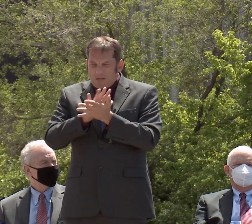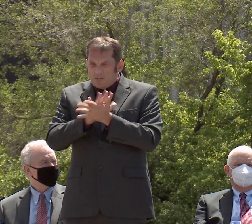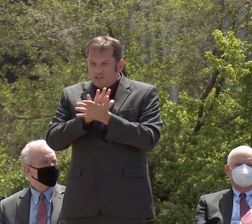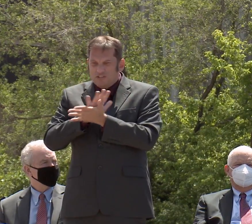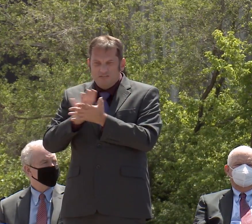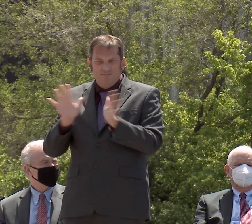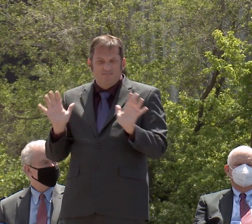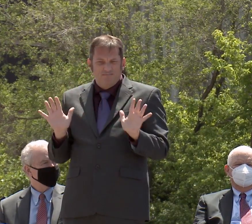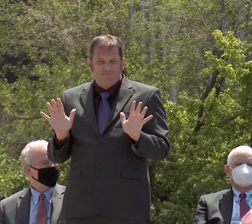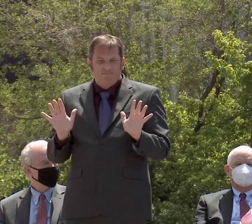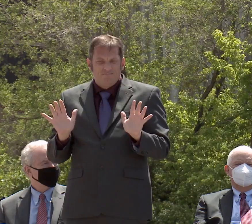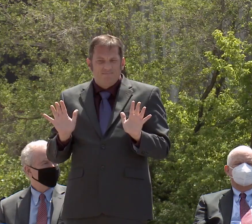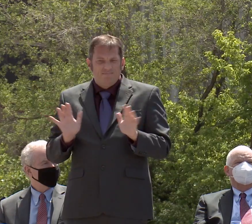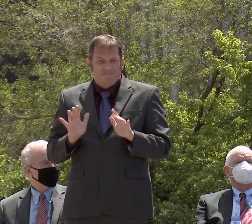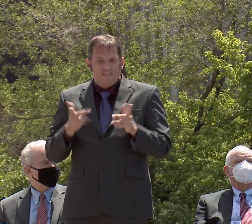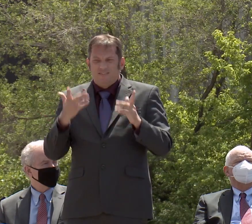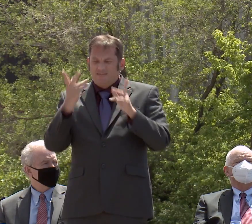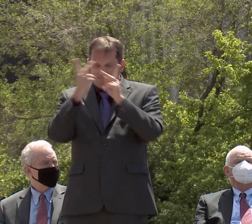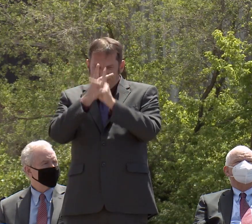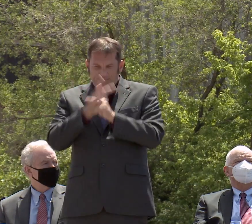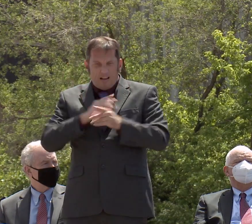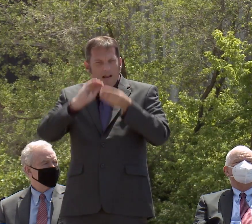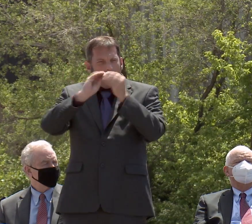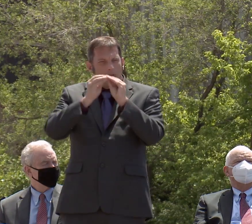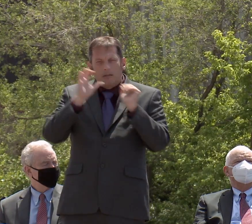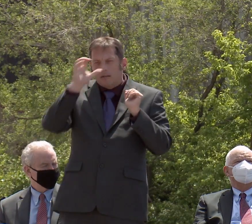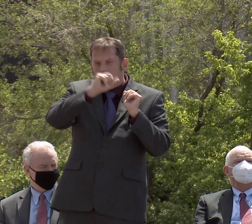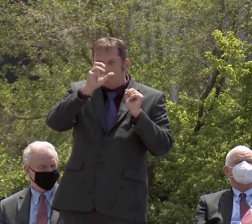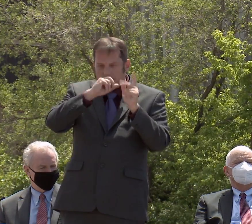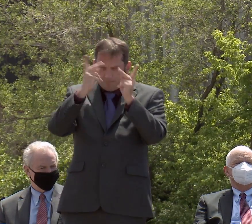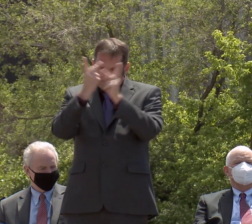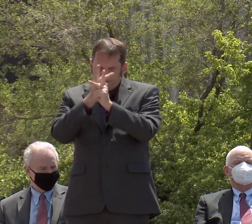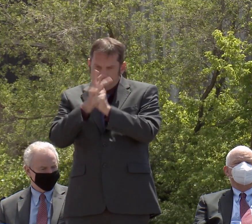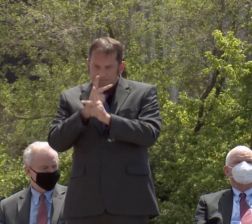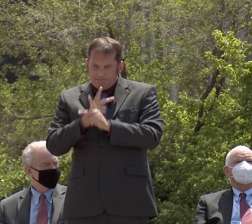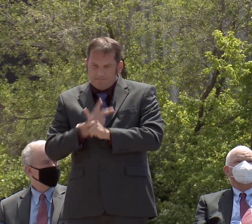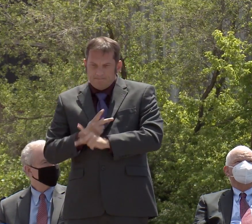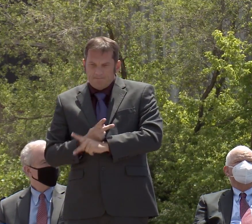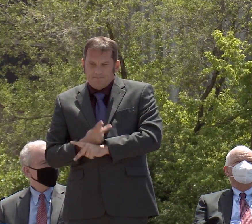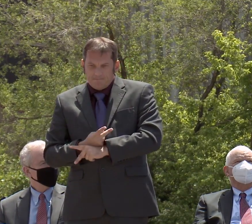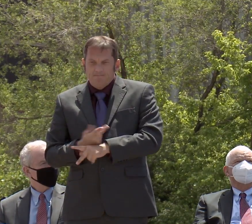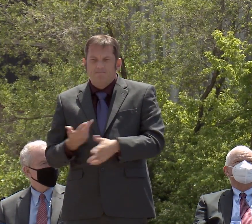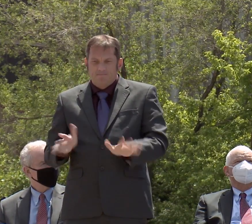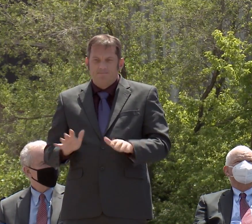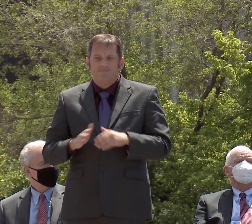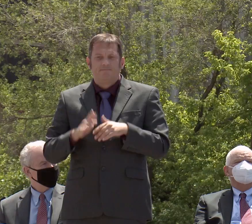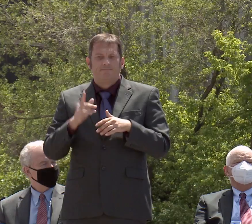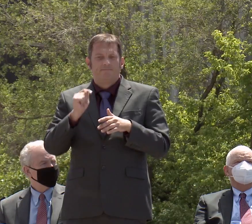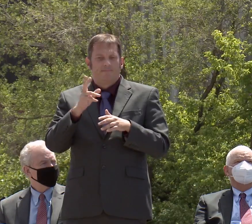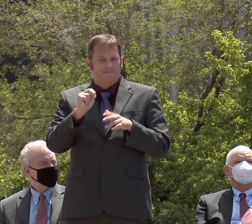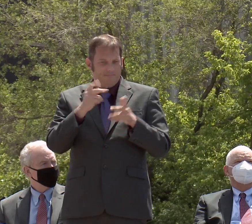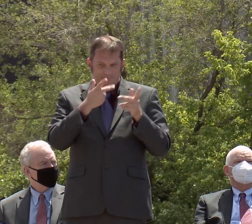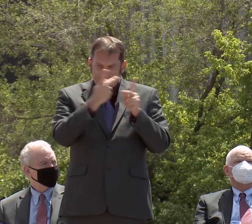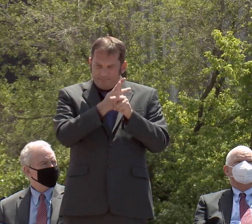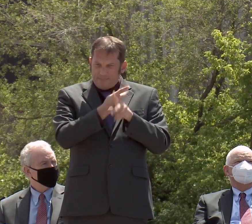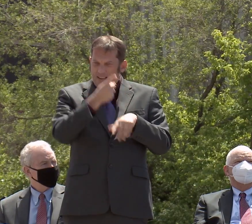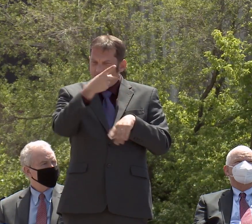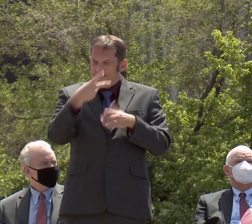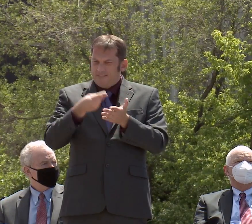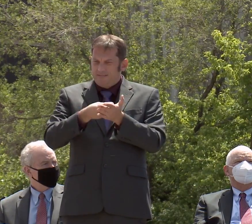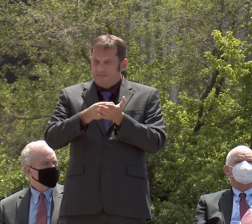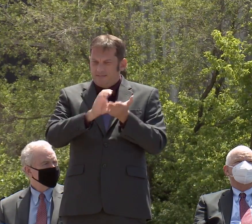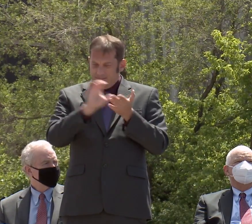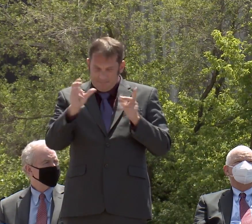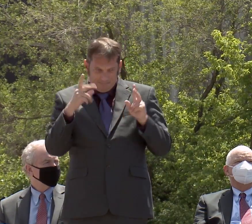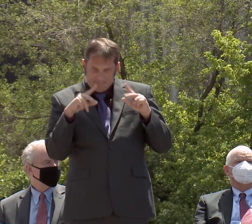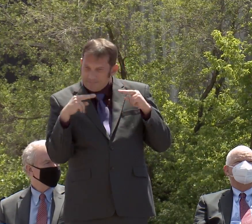2020? So to take it up a level, I said, look, if we can do it, I'll swim across the harbor.